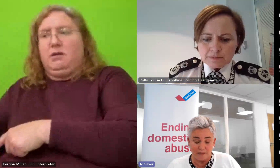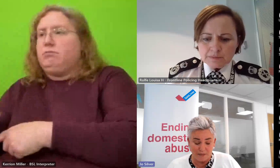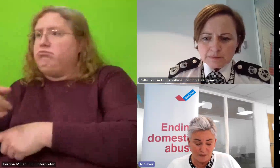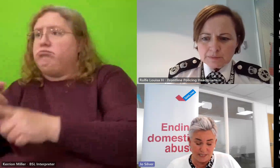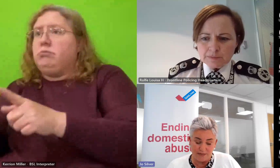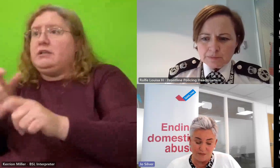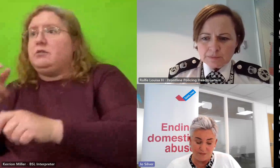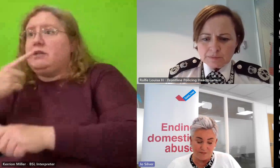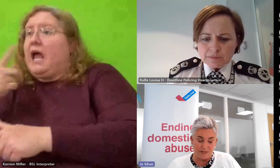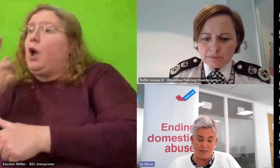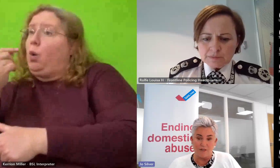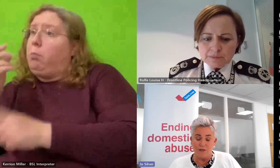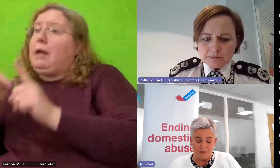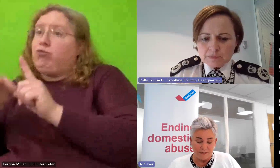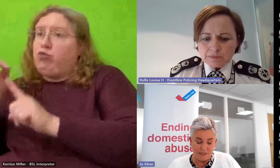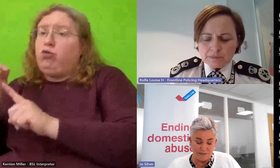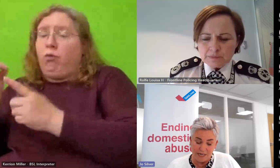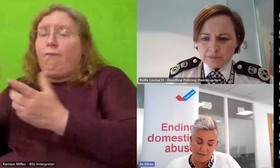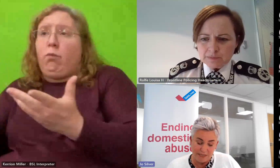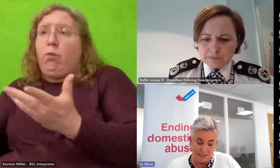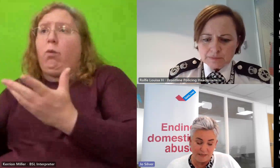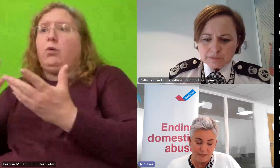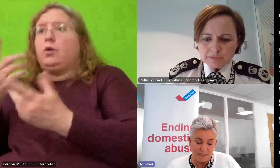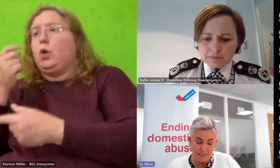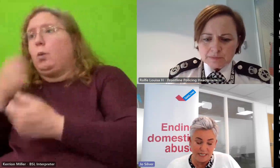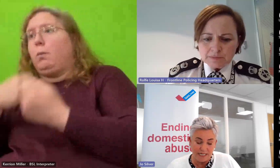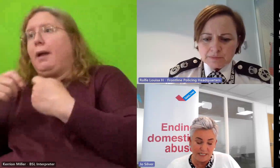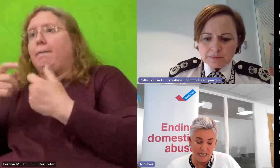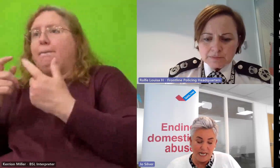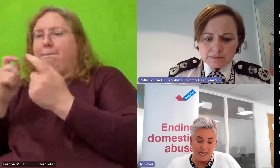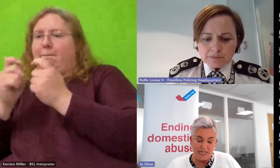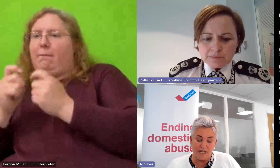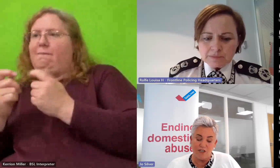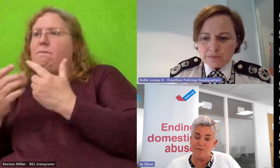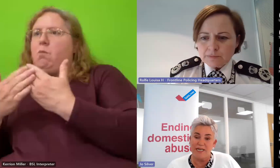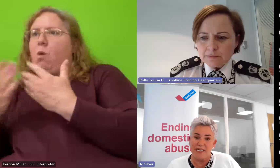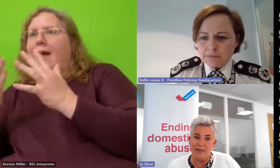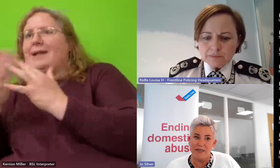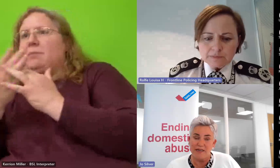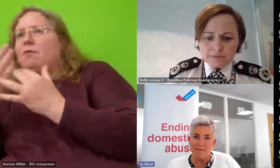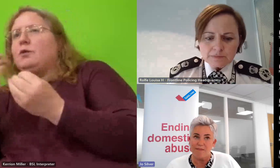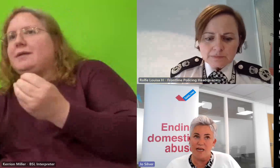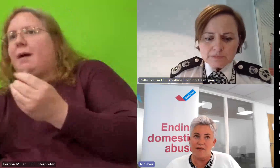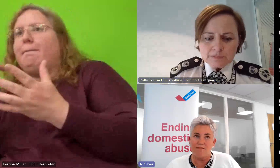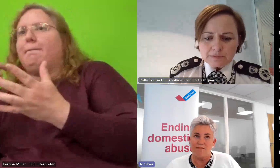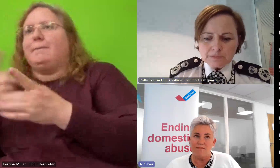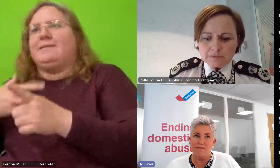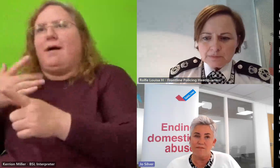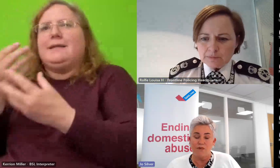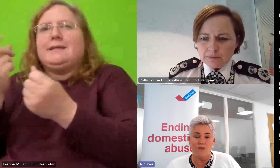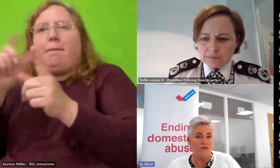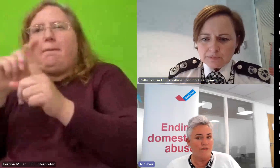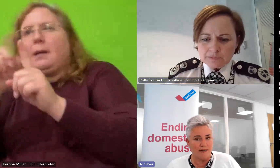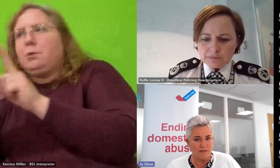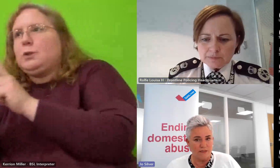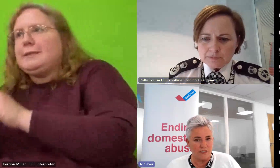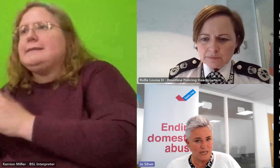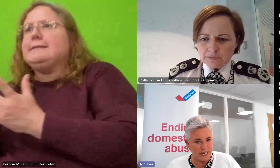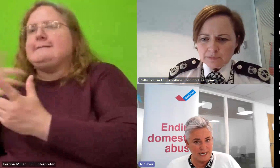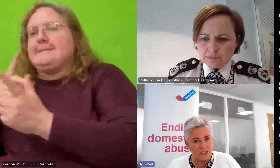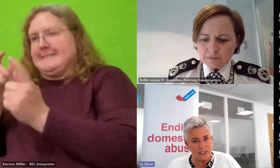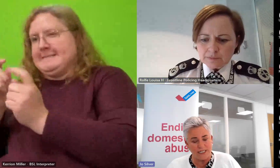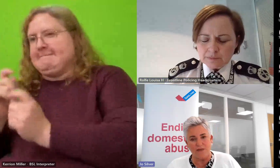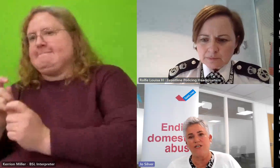more accessible to different groups of survivors and communities. There could be more